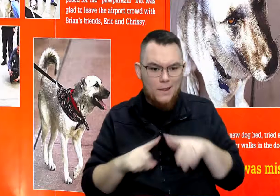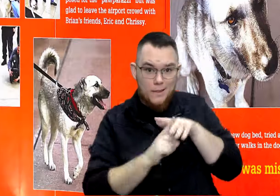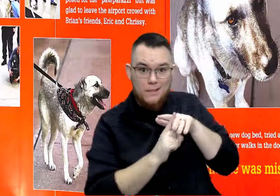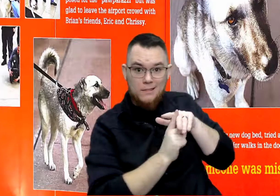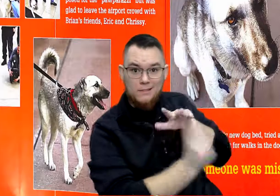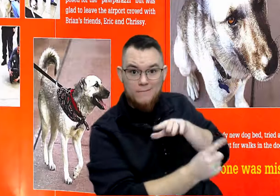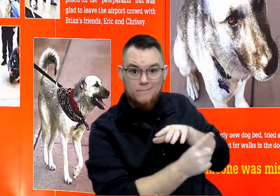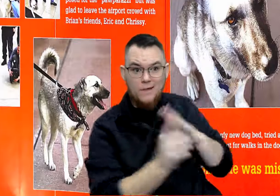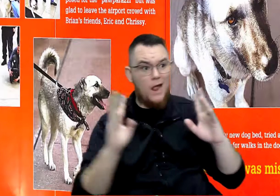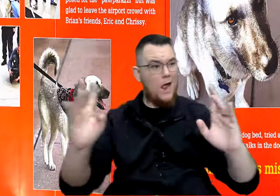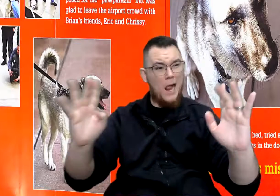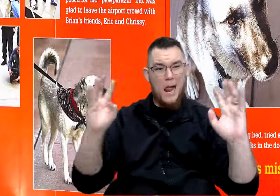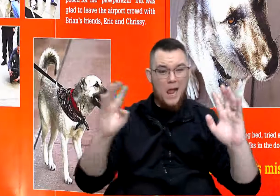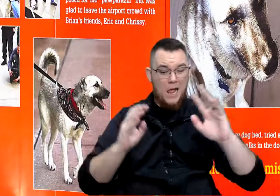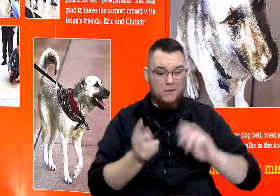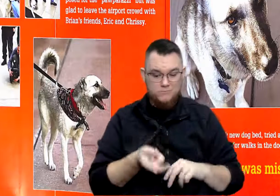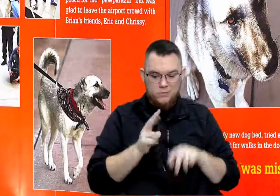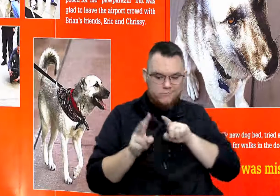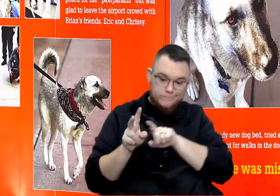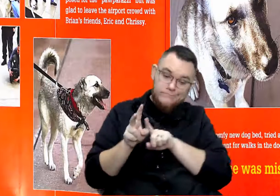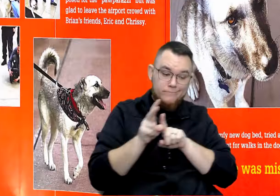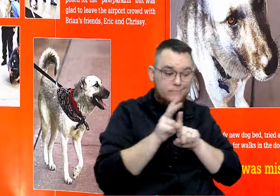friends, Eric and Chrissy.